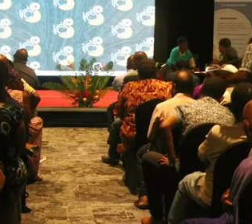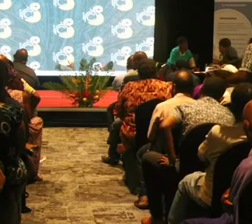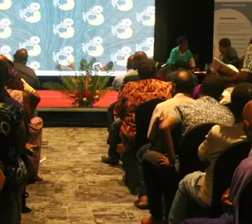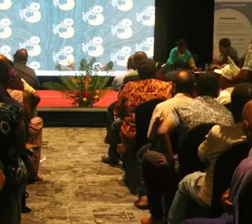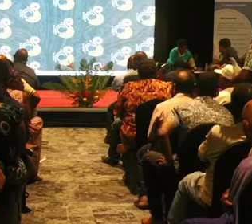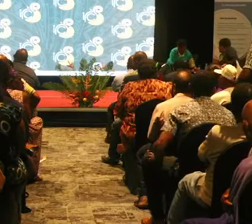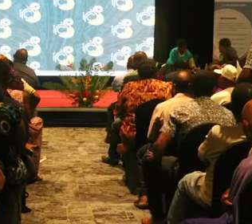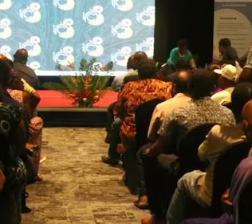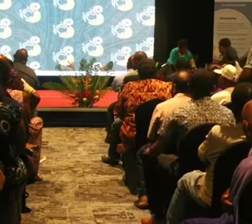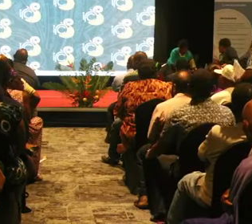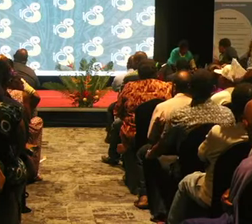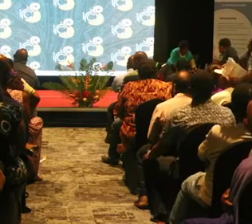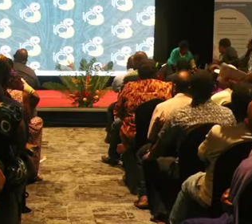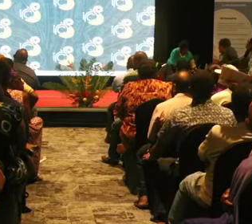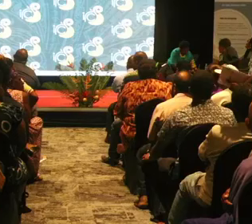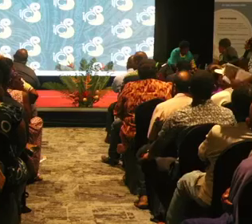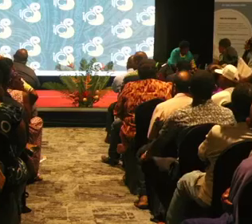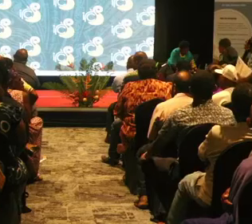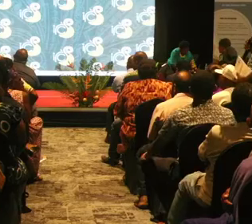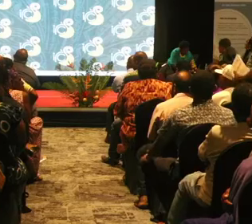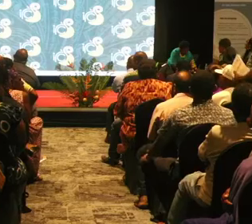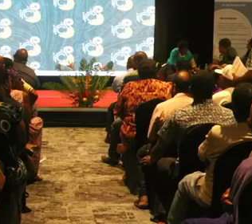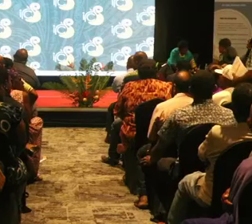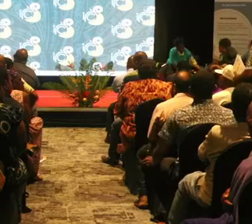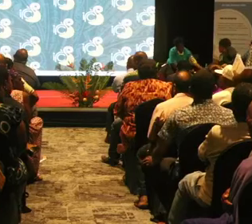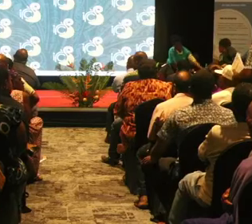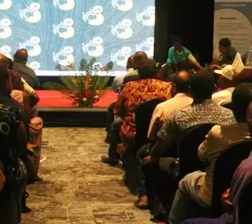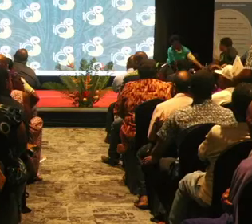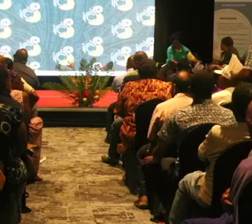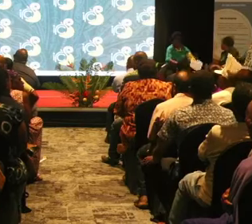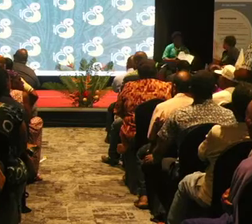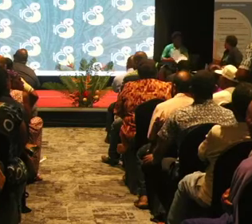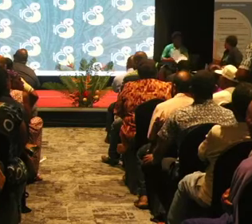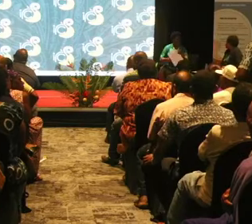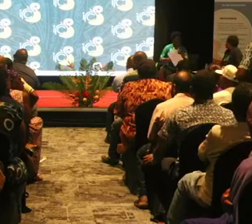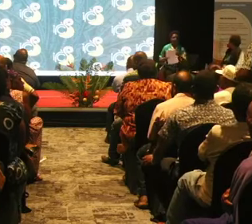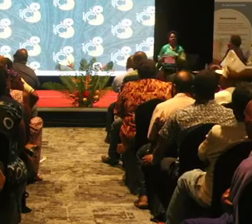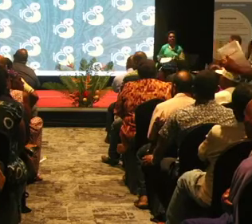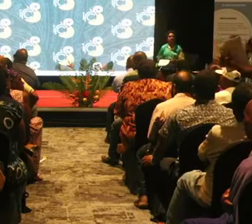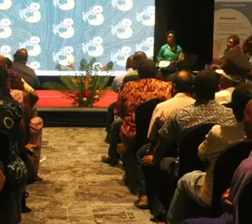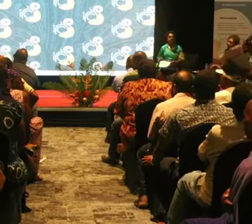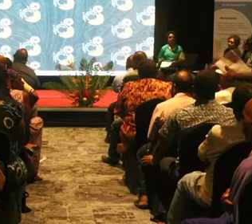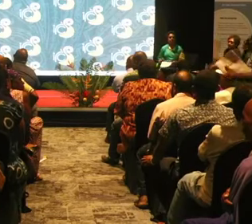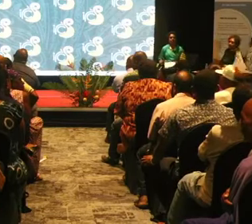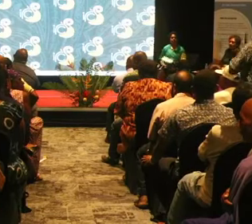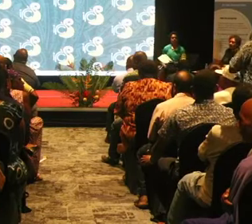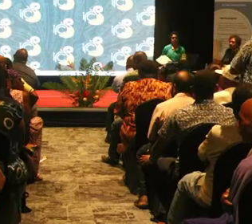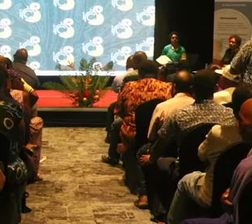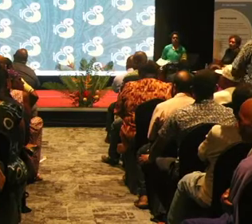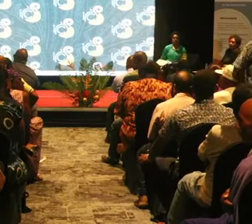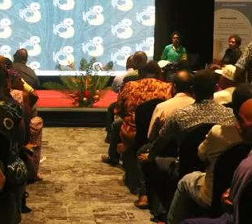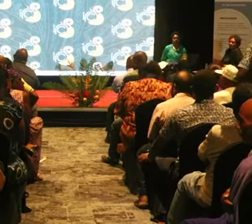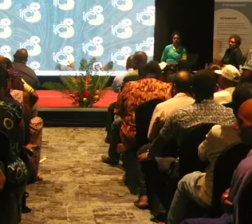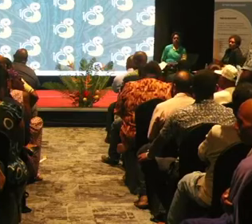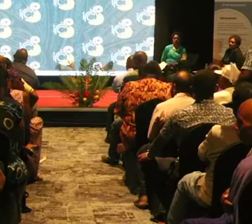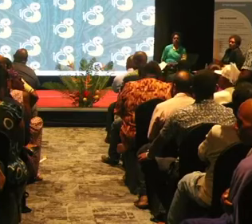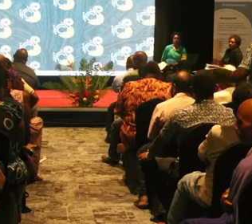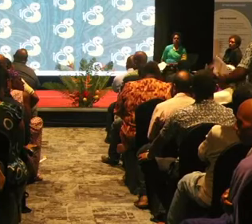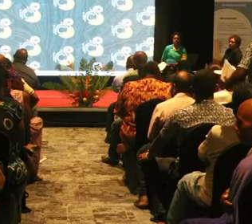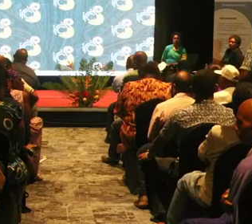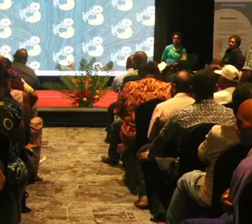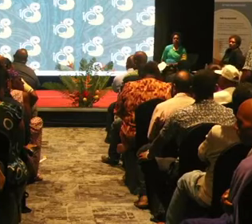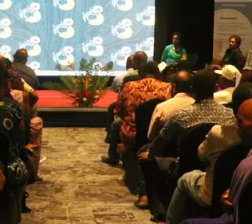how this lay sa work mi no kila so pas mi sta plo so pas use to sale mi na mi ko na you sale mi lo kolo this law fist mi